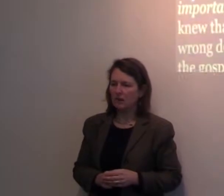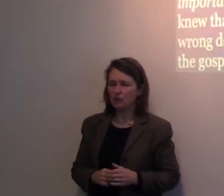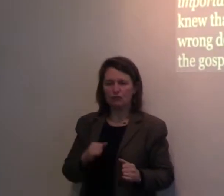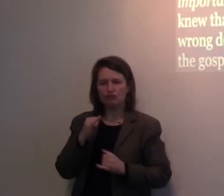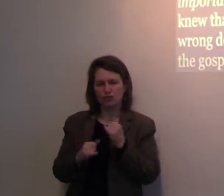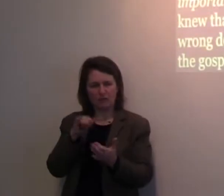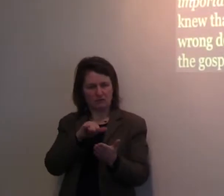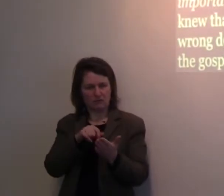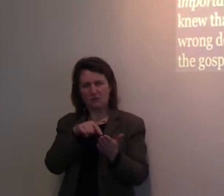This was wrong,